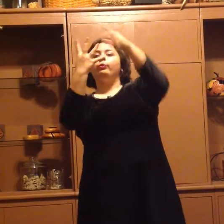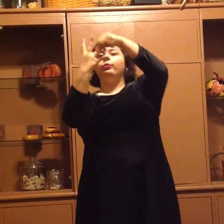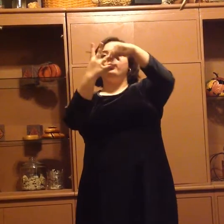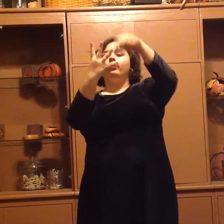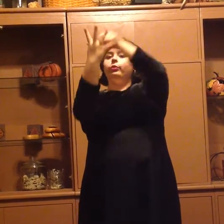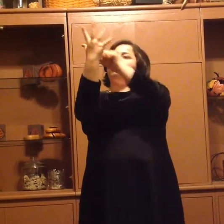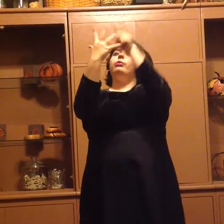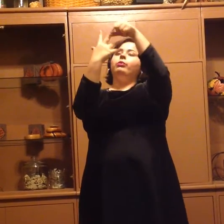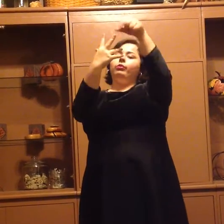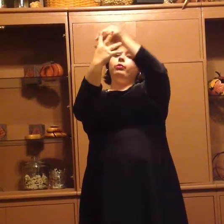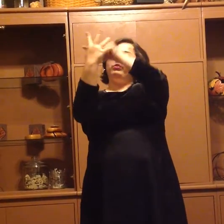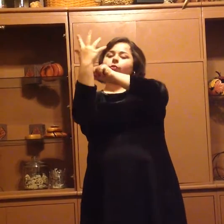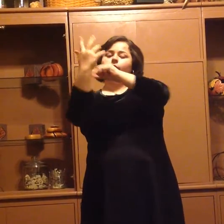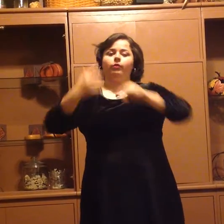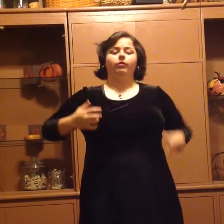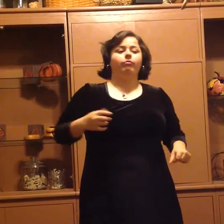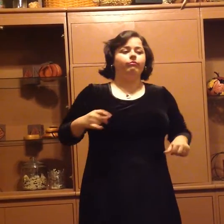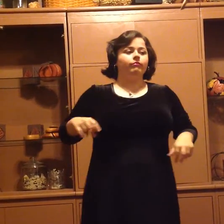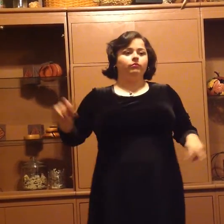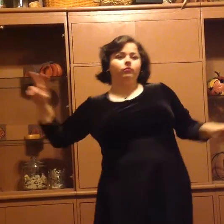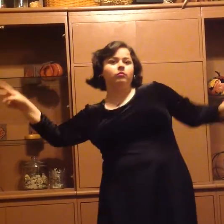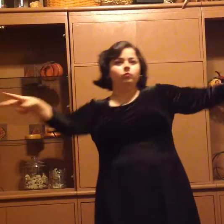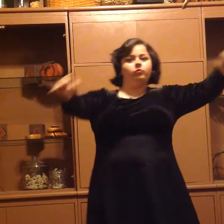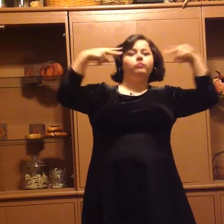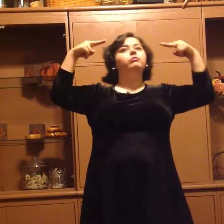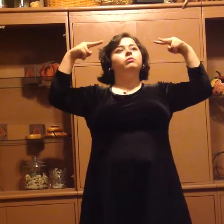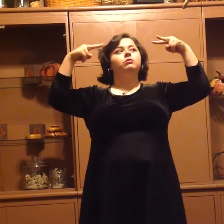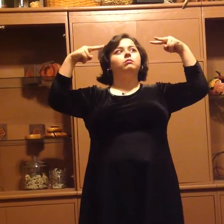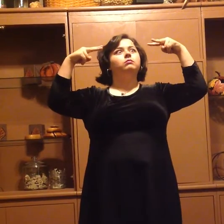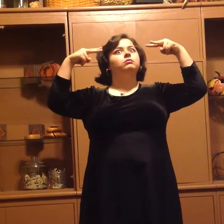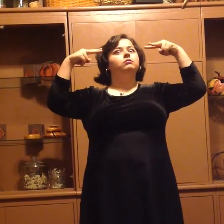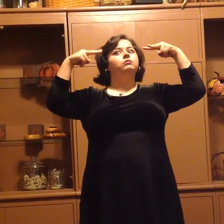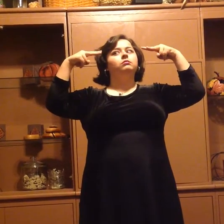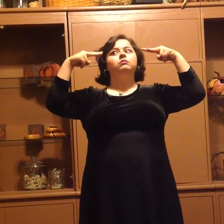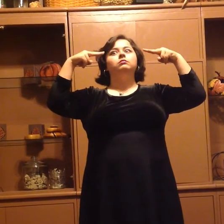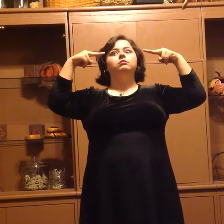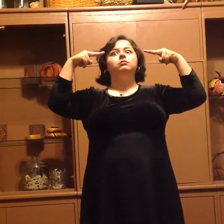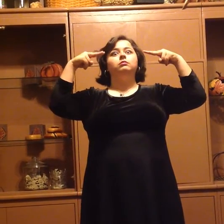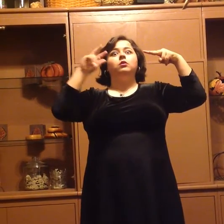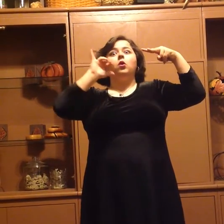of a tree. They turned and looked at each other, and then something awful